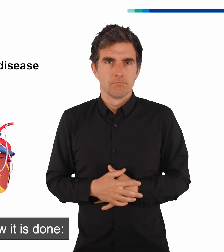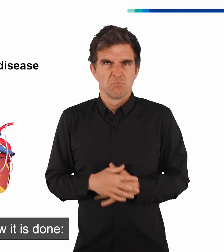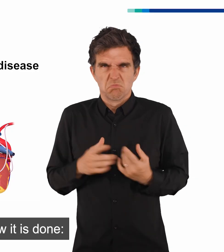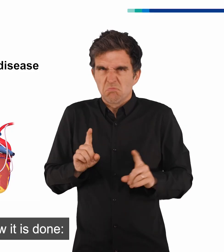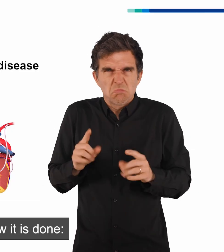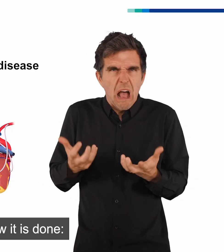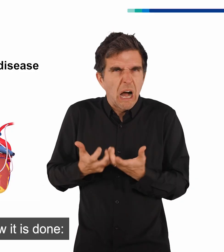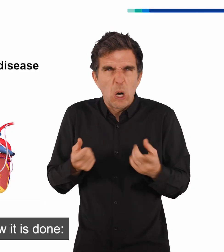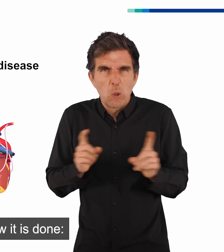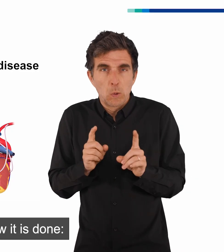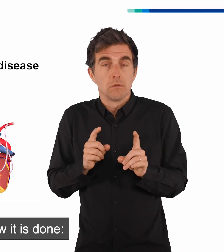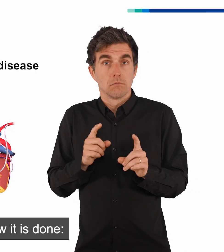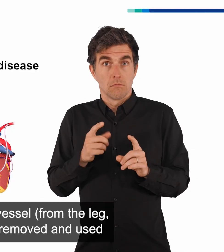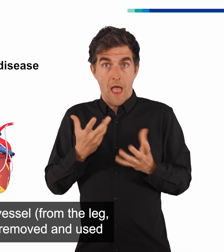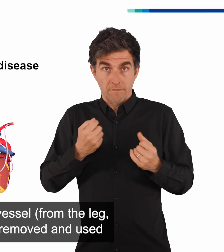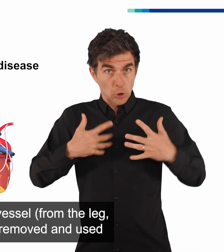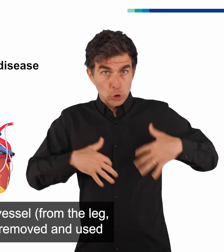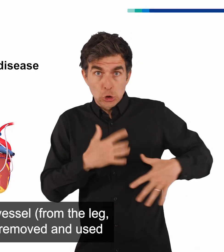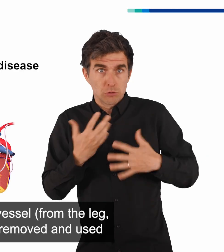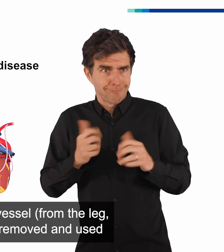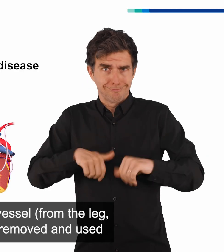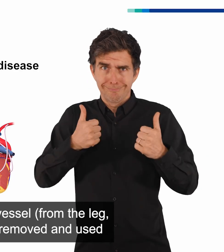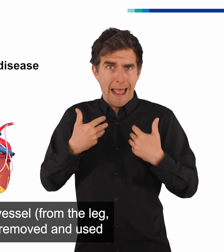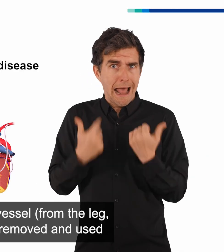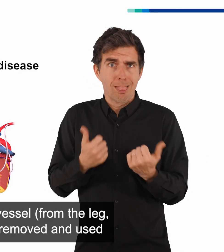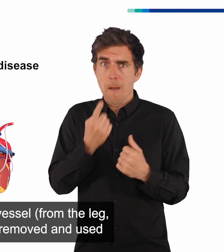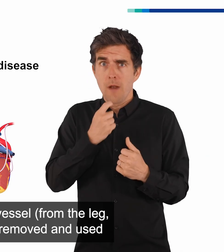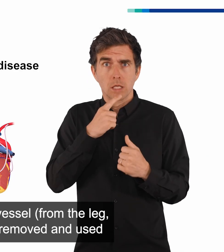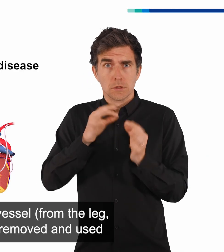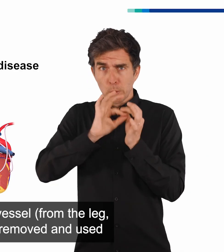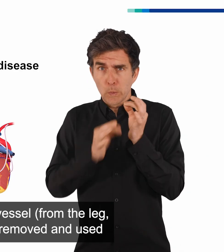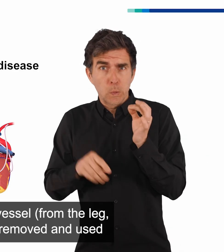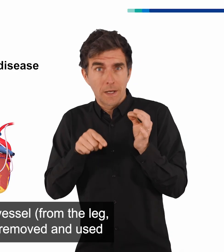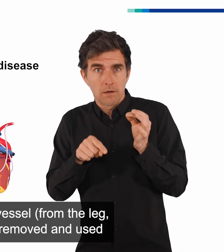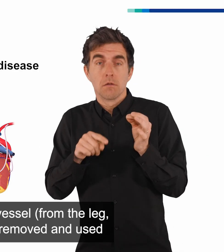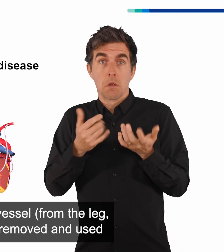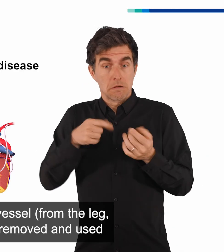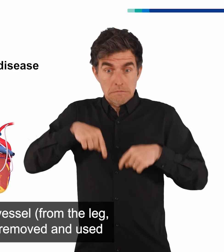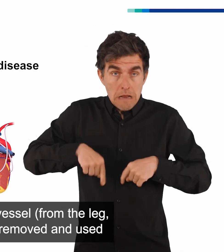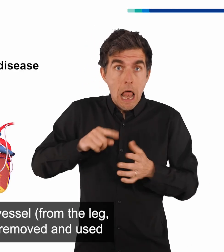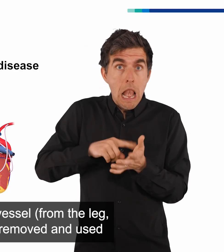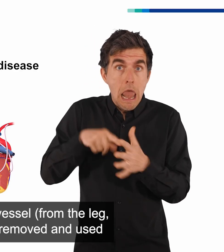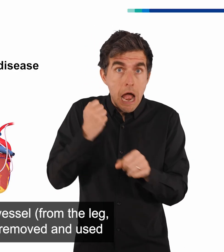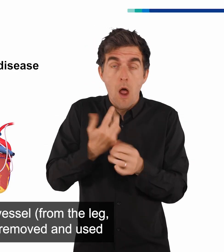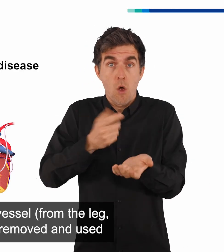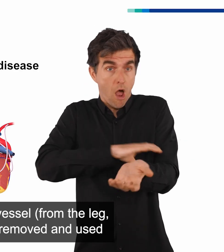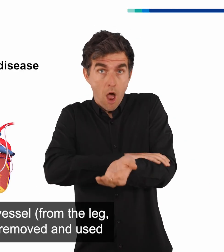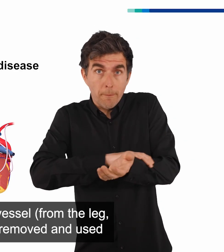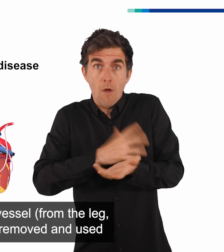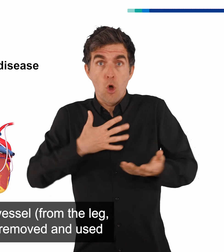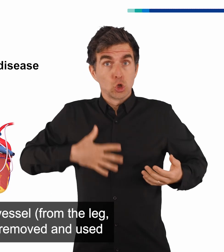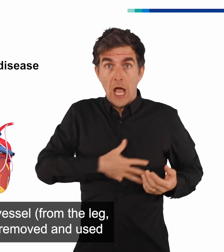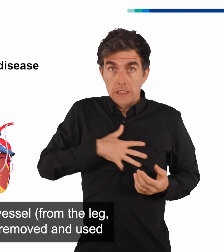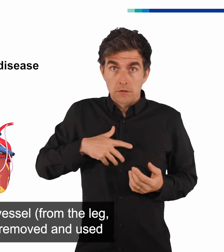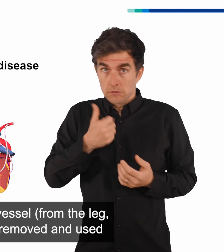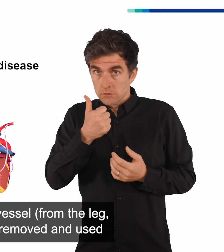A healthy blood vessel from the leg, arm, or chest is removed and used to create a new pathway for the